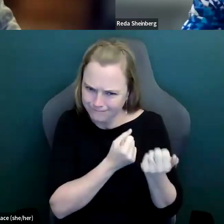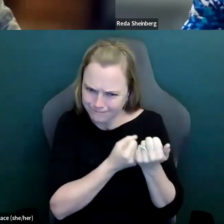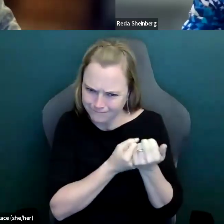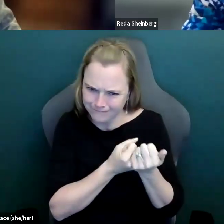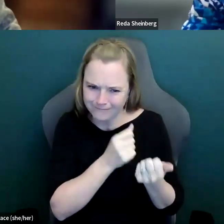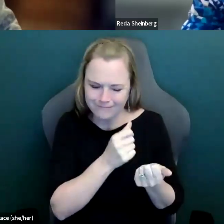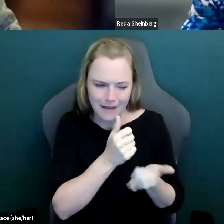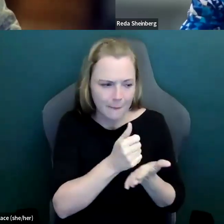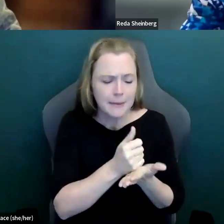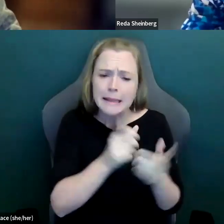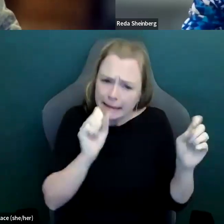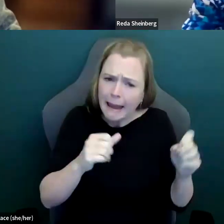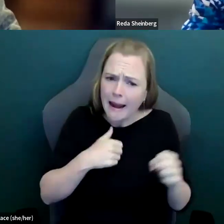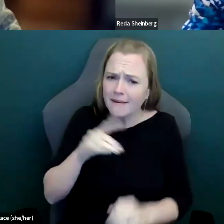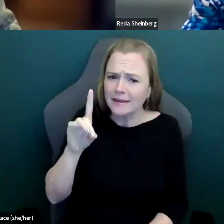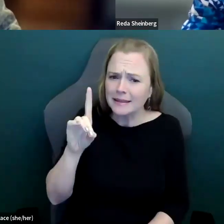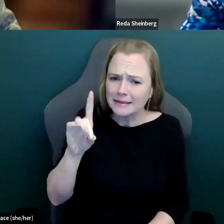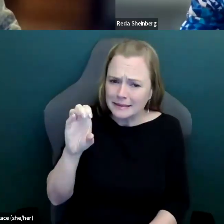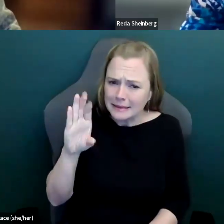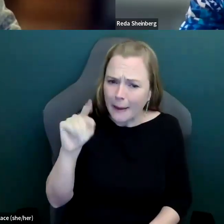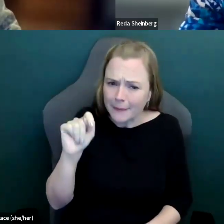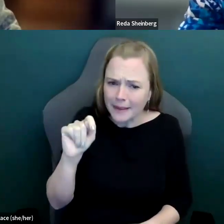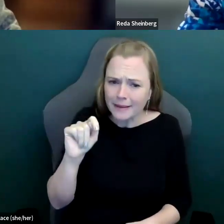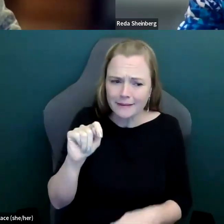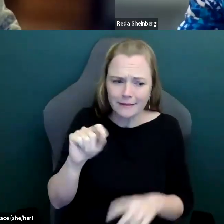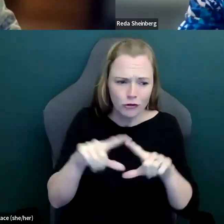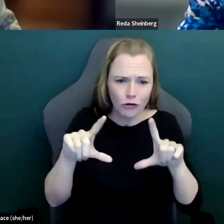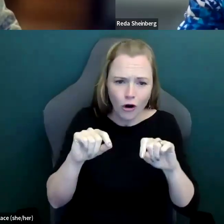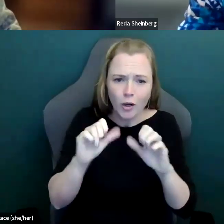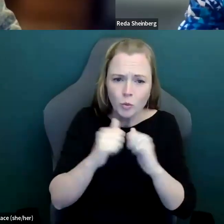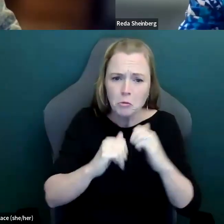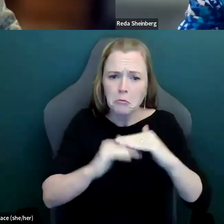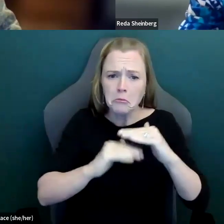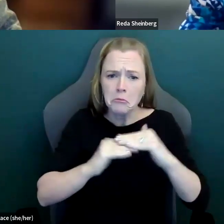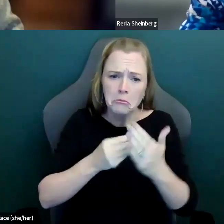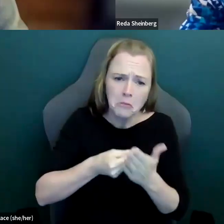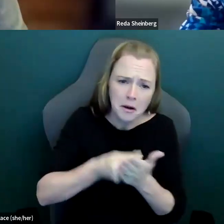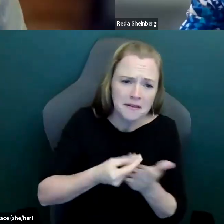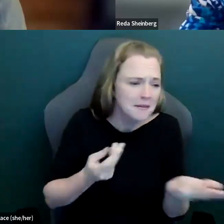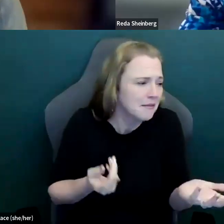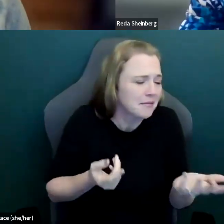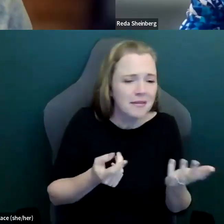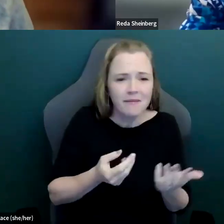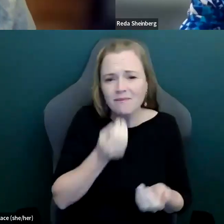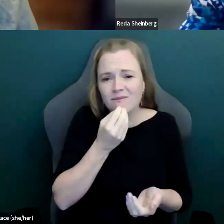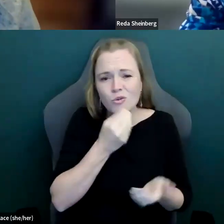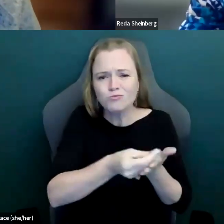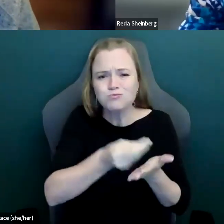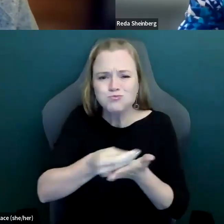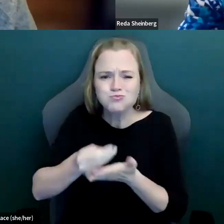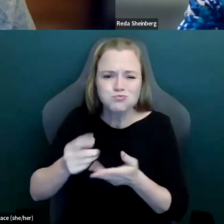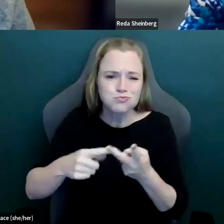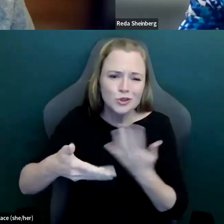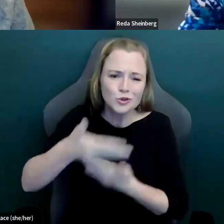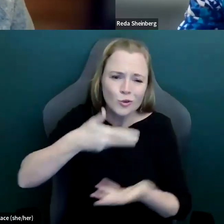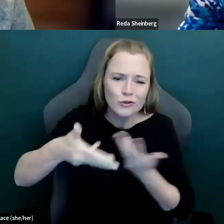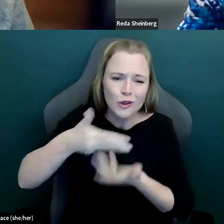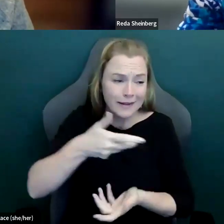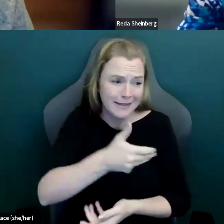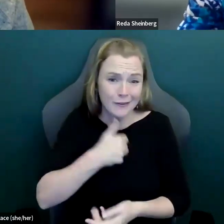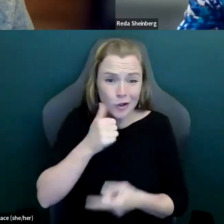have a debit card, have a reasonable amount of money so he can buy his food, can socialize. He has a girlfriend now,